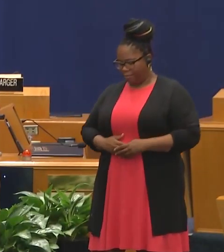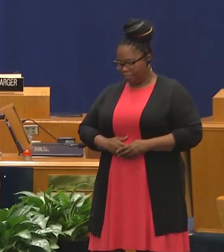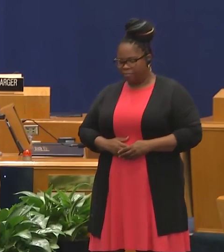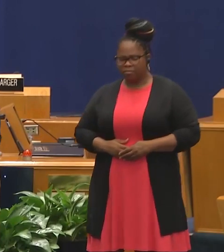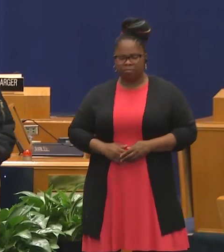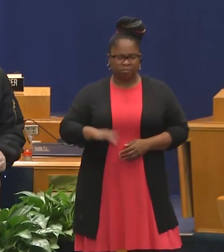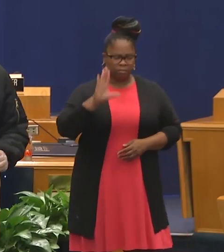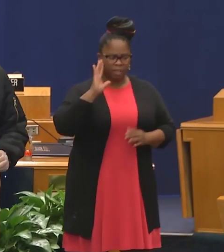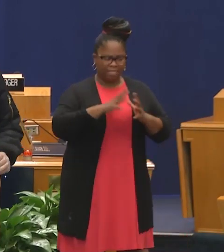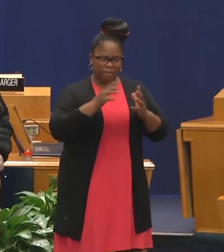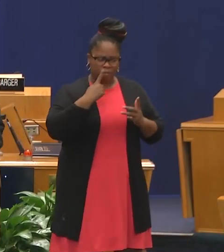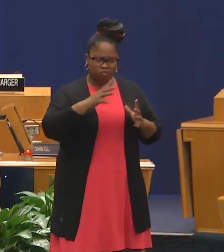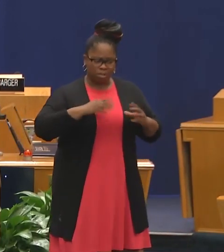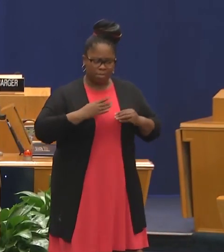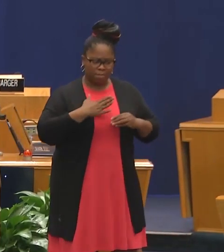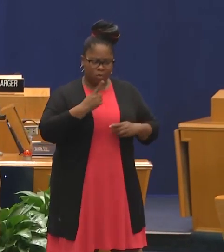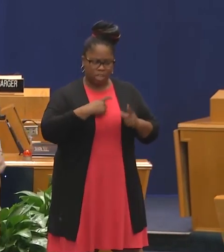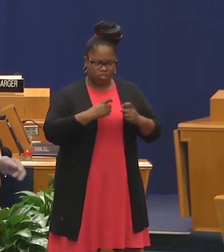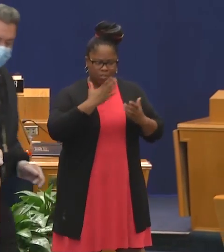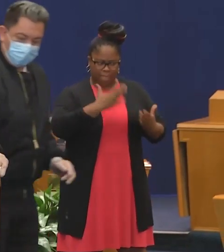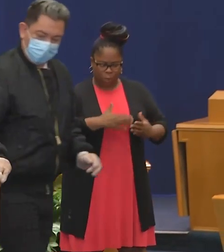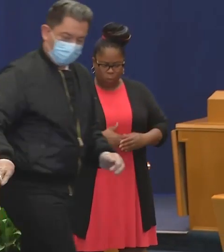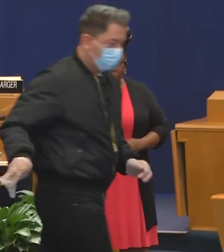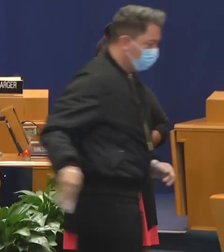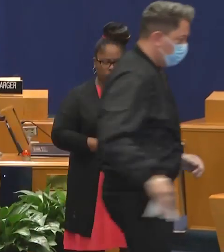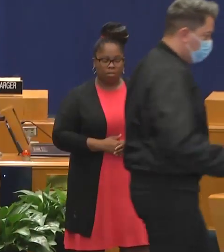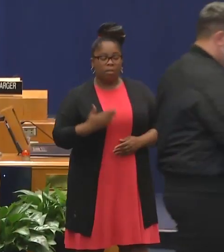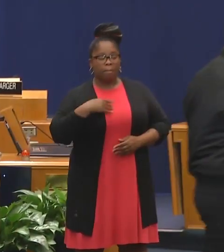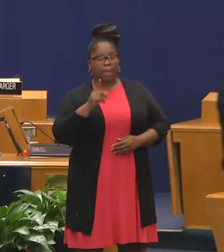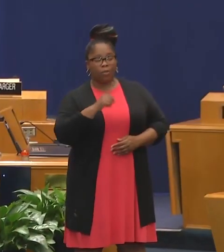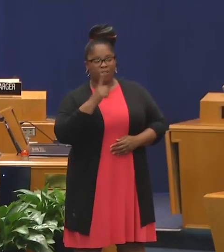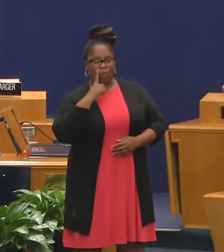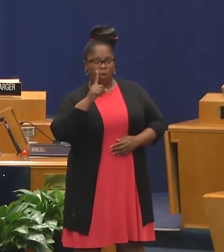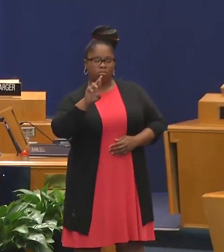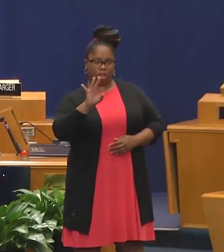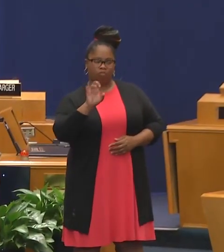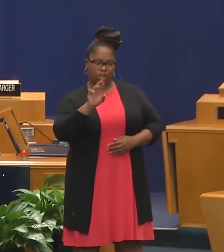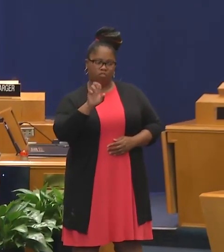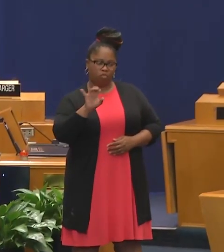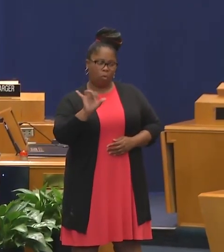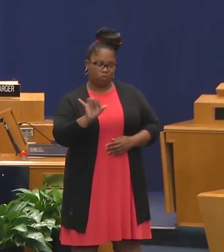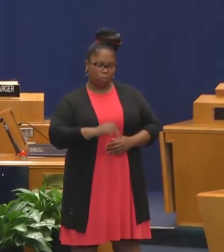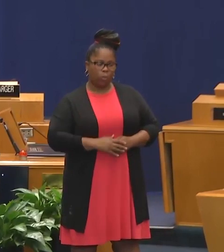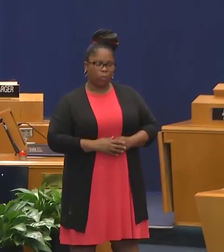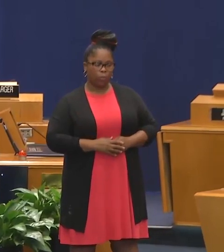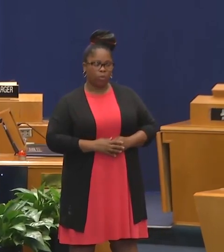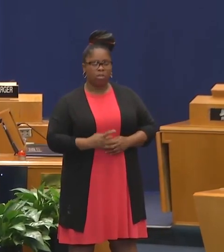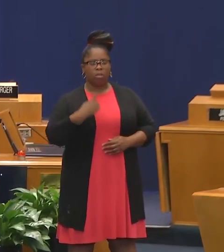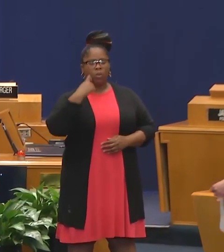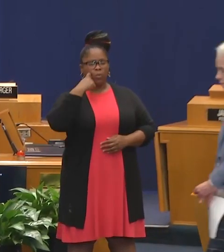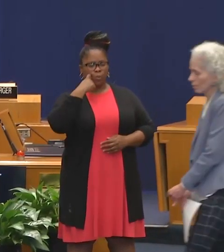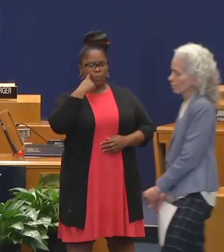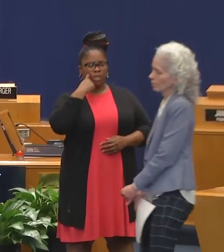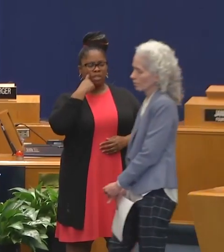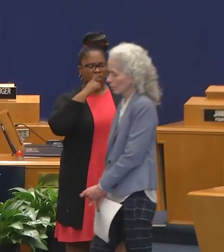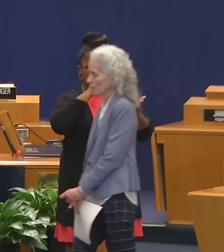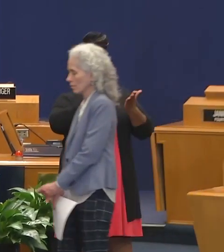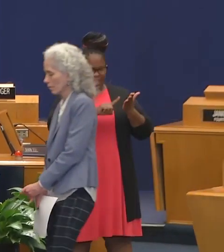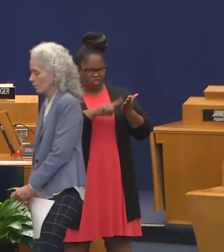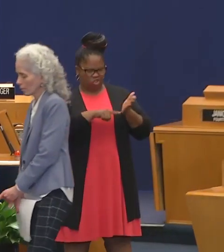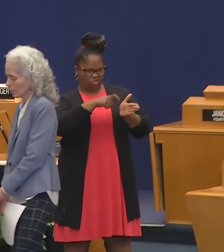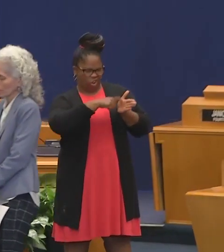Hi, thanks so much for taking my question. I appreciate it. My question is also for Dr. Ferrer. There's recent research, including an article